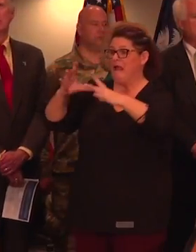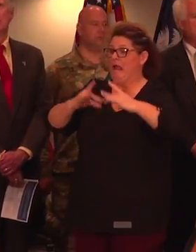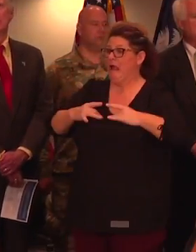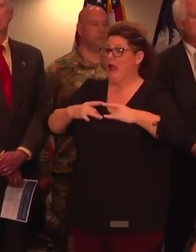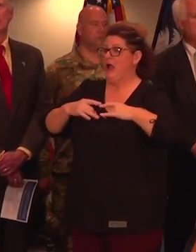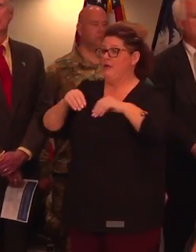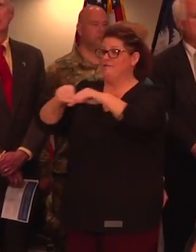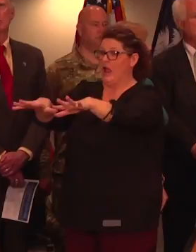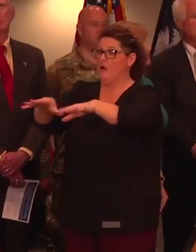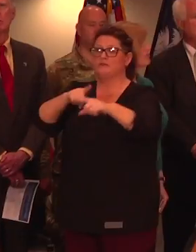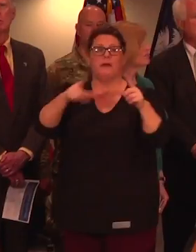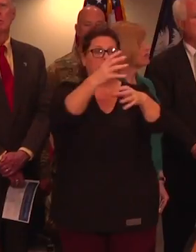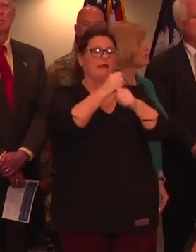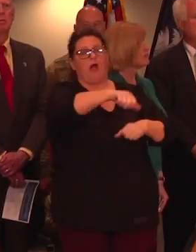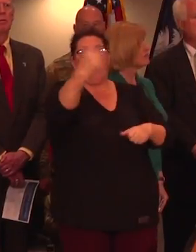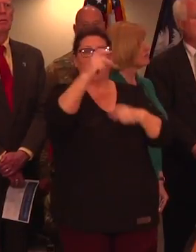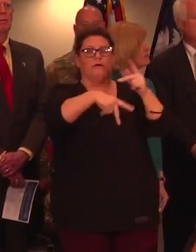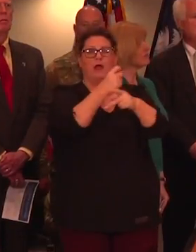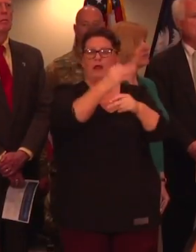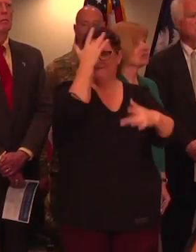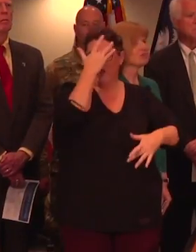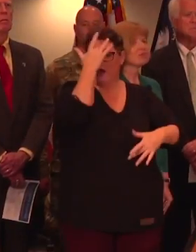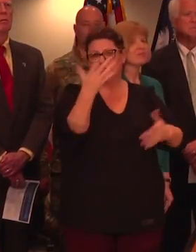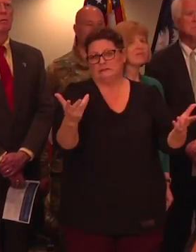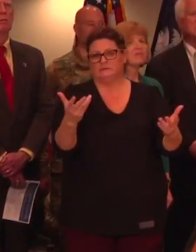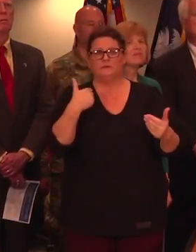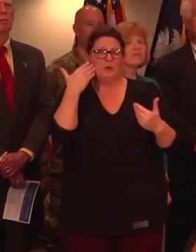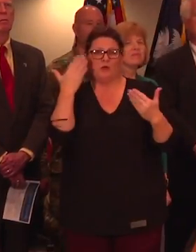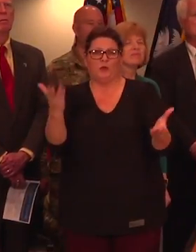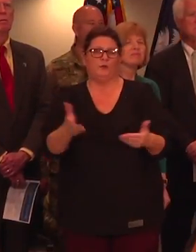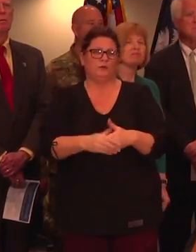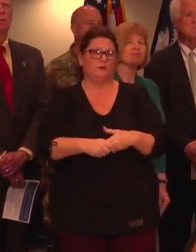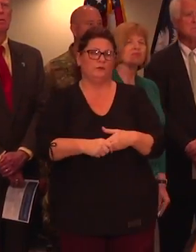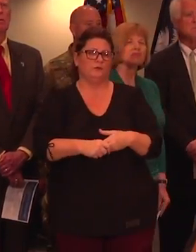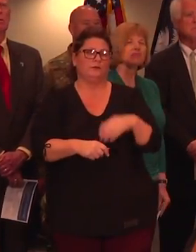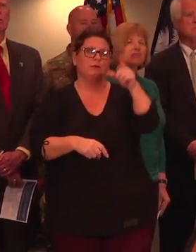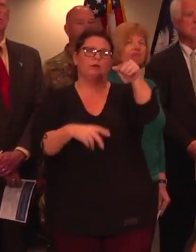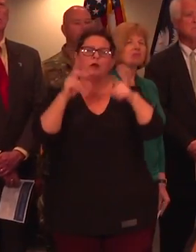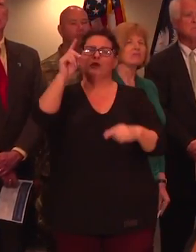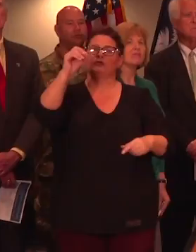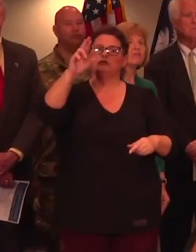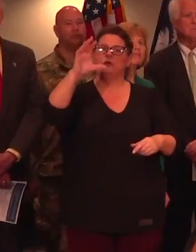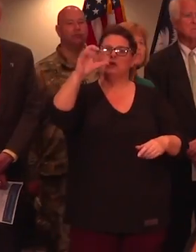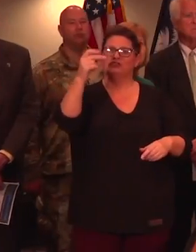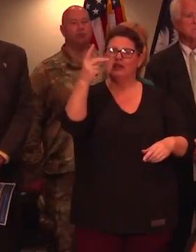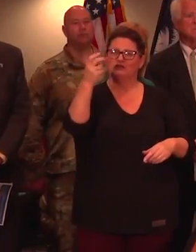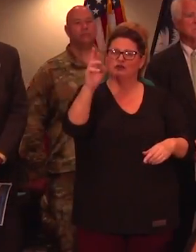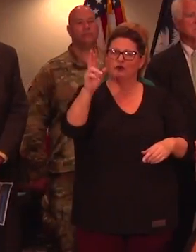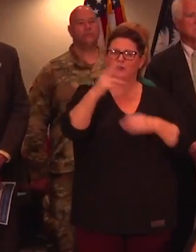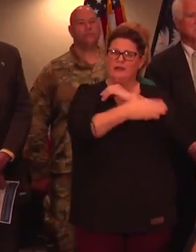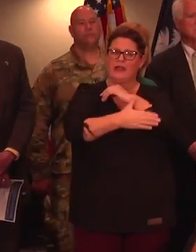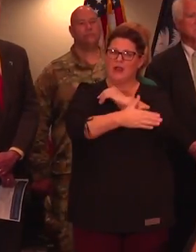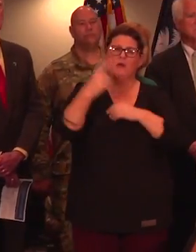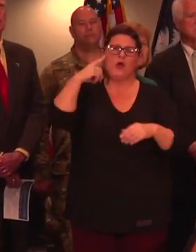co-infected with two different viruses at the same time. Dr. Bell, are you monitoring any cases in Dorchester County right now? There was a report that there may